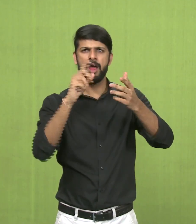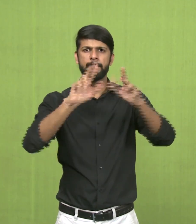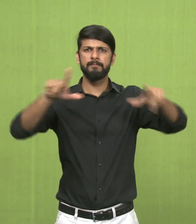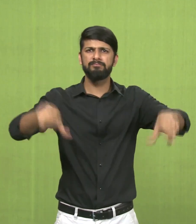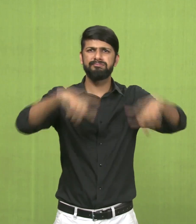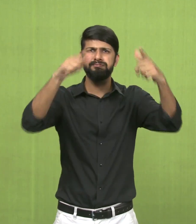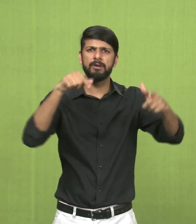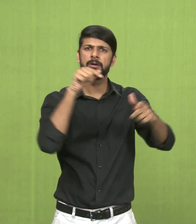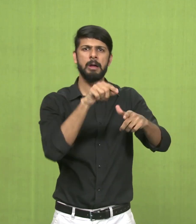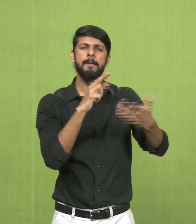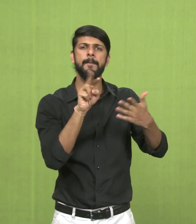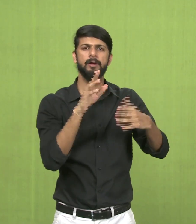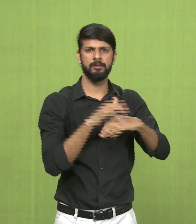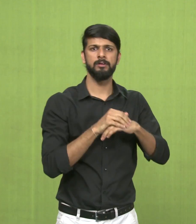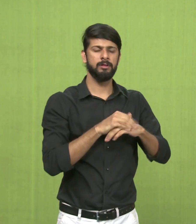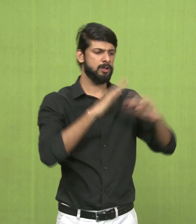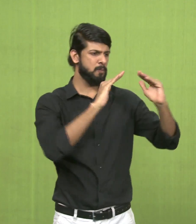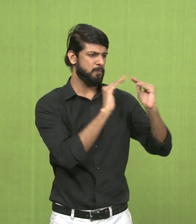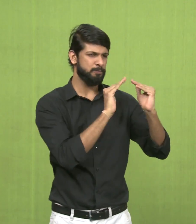called cottage in the woods.